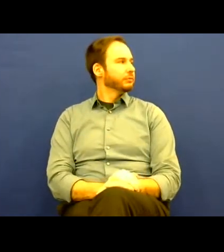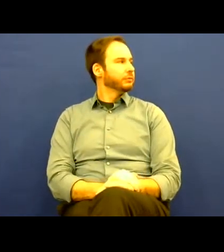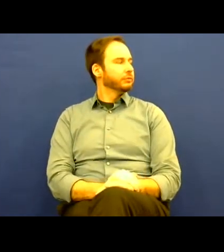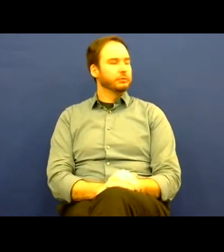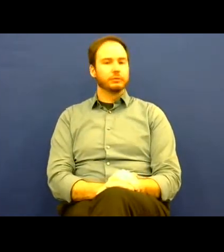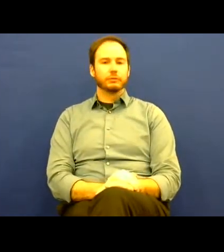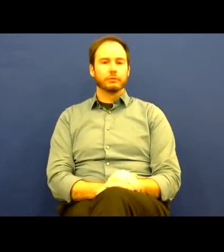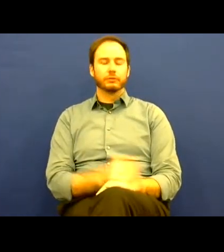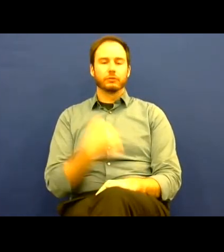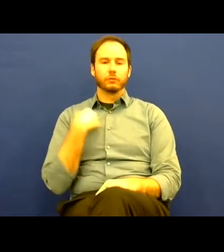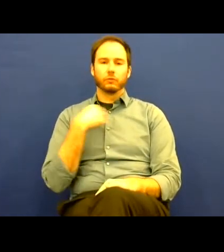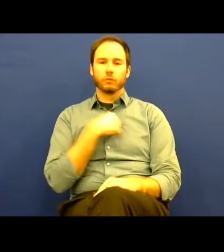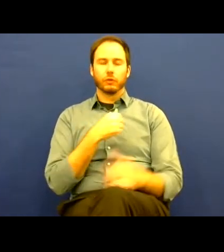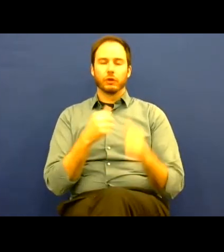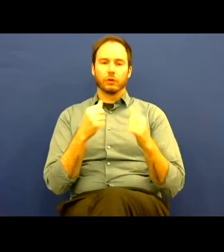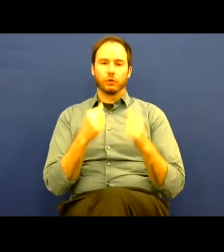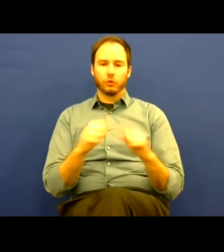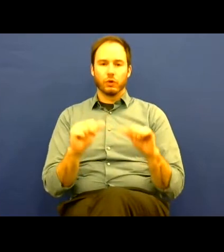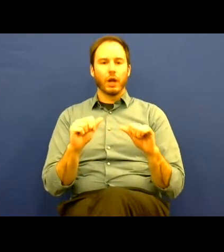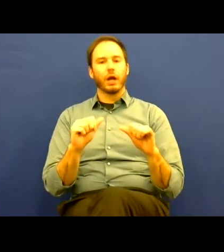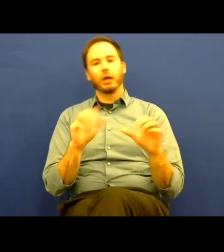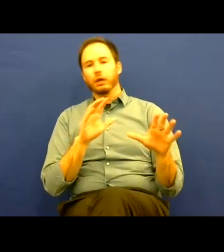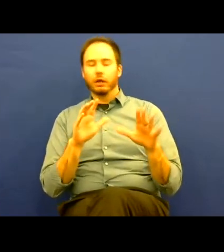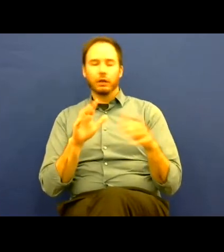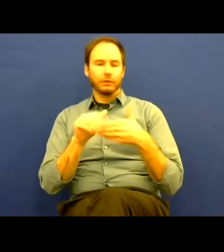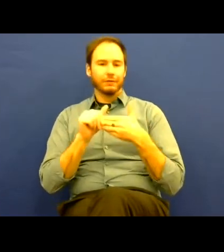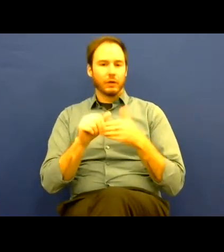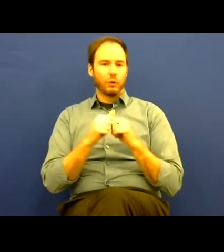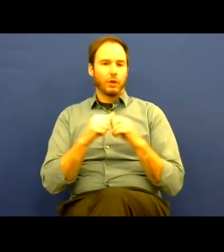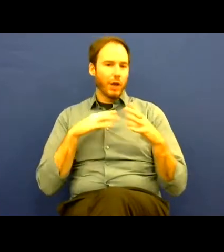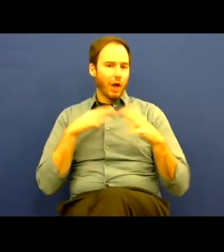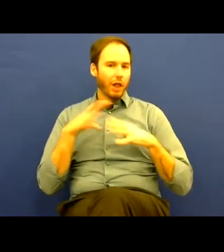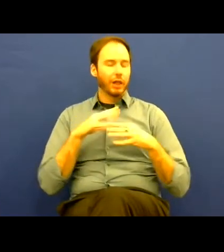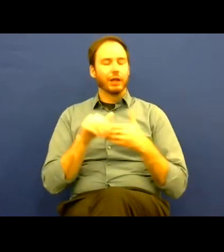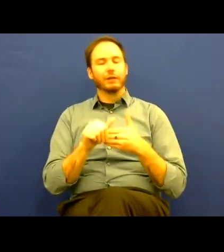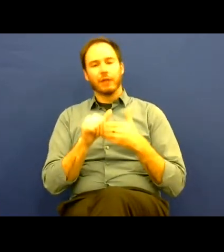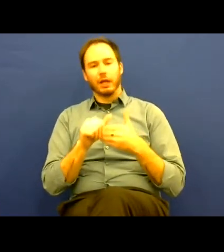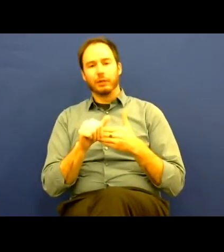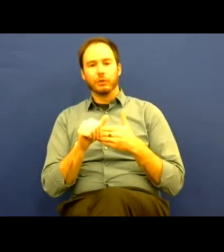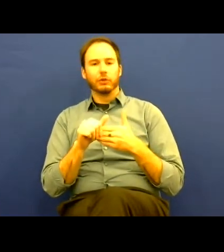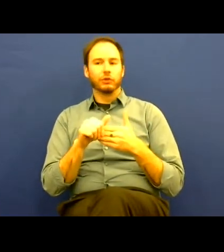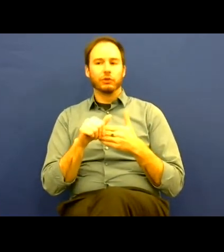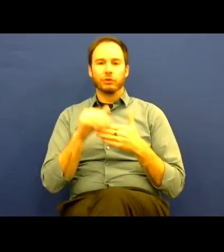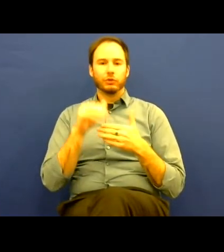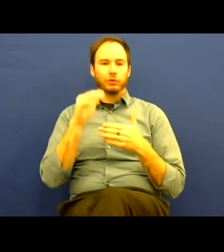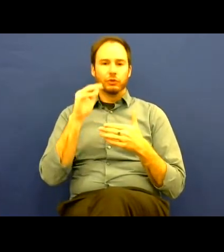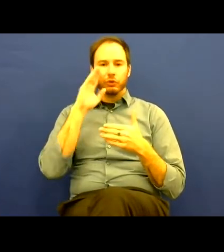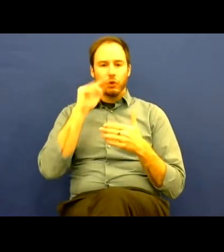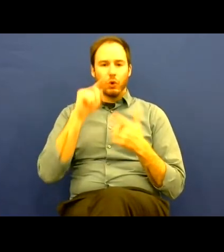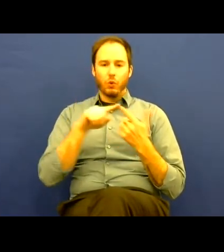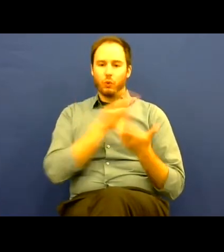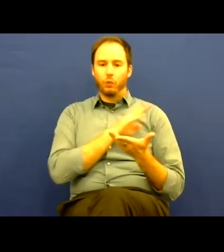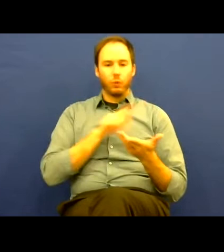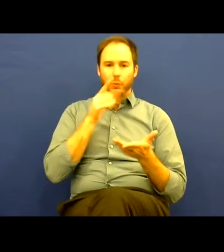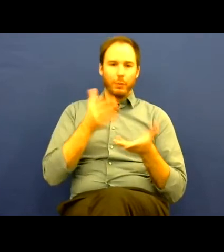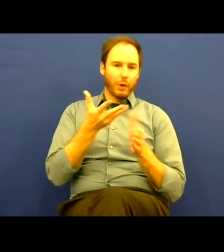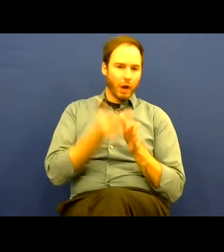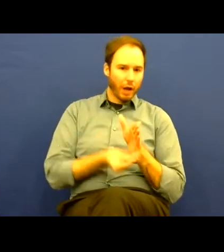You know, we tried to work around holidays, work around known absences from board